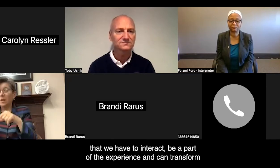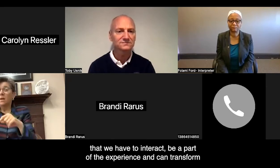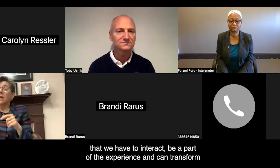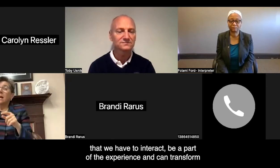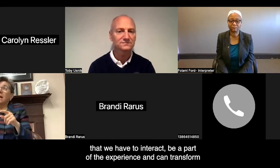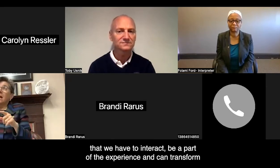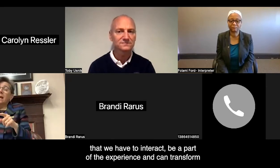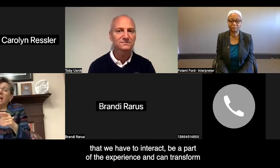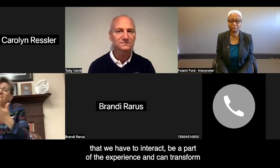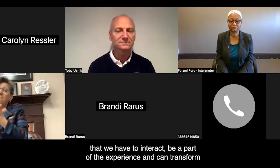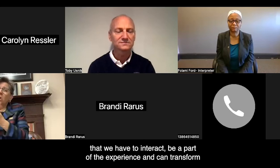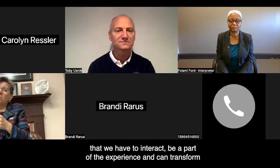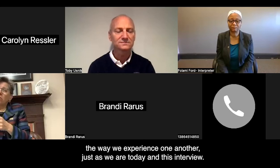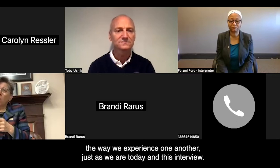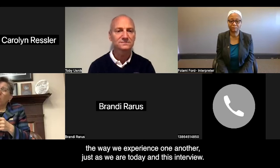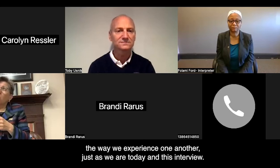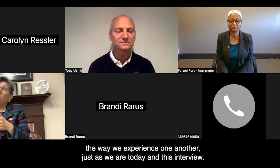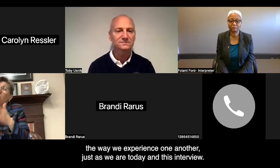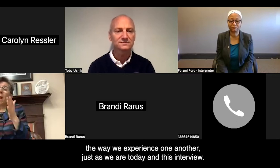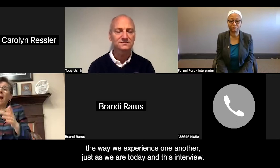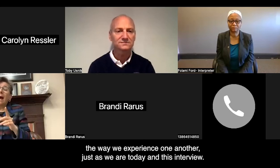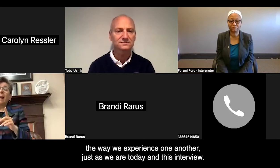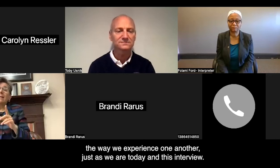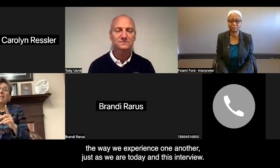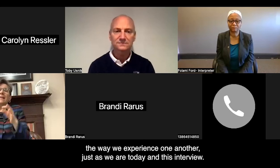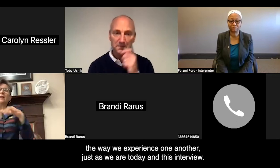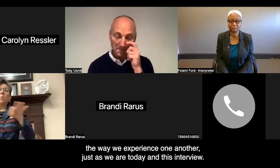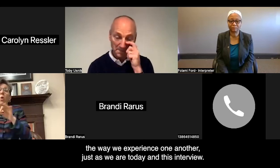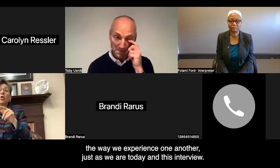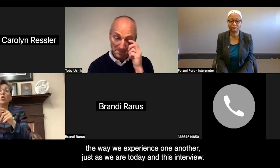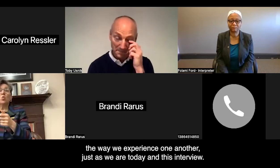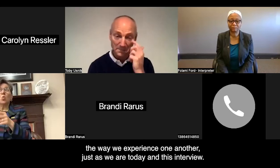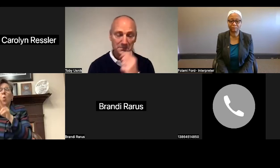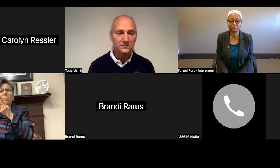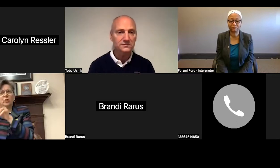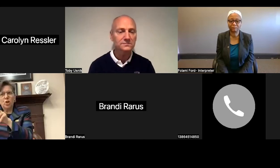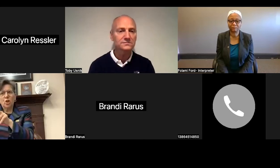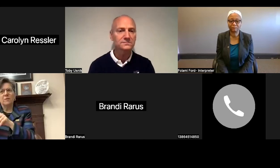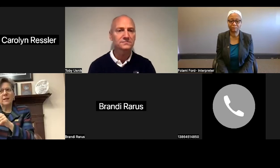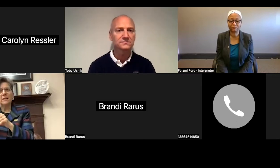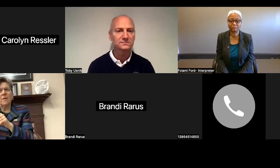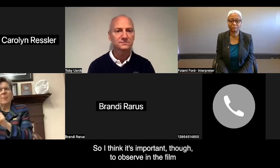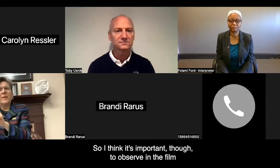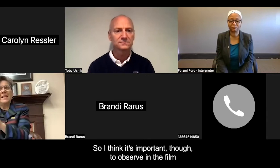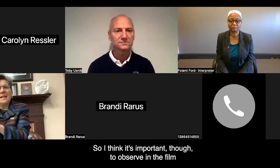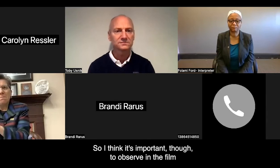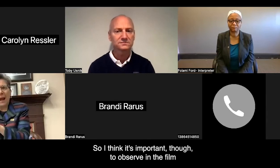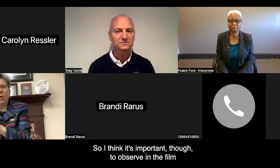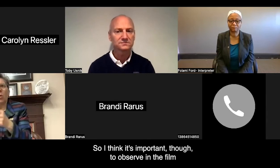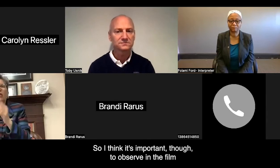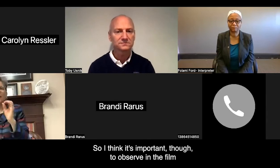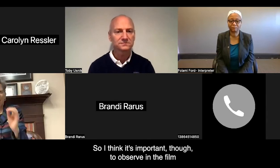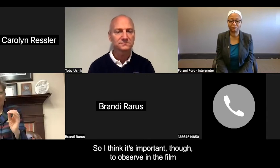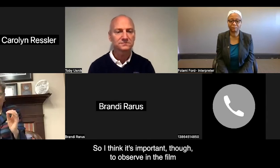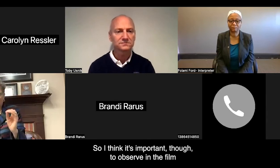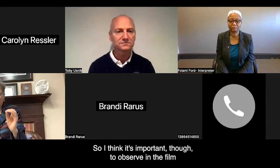transform the way we experience one another, just as we are today in this interview. So I think it's important, though, to observe in